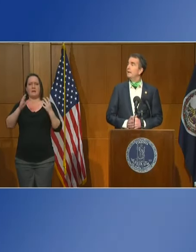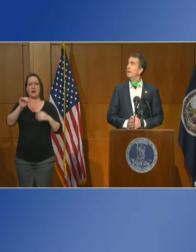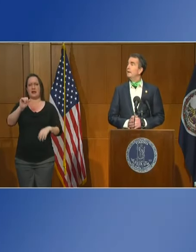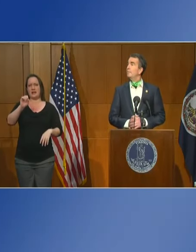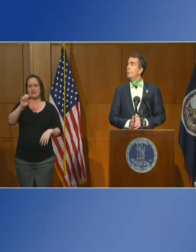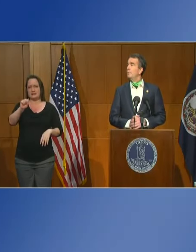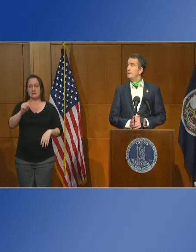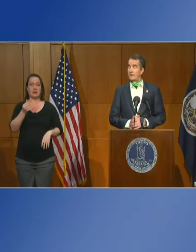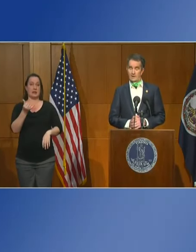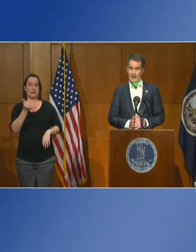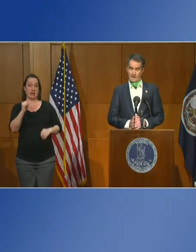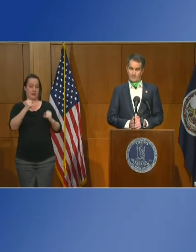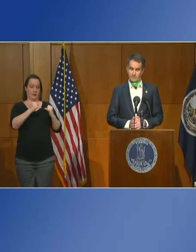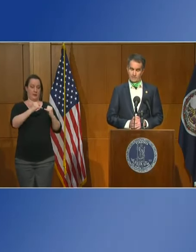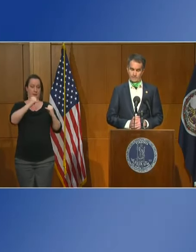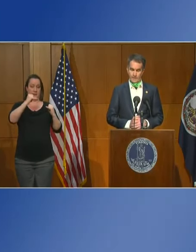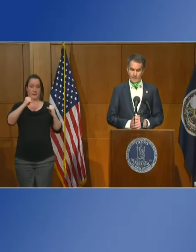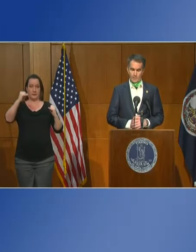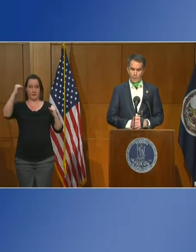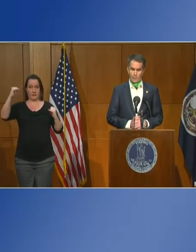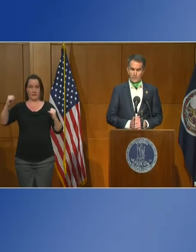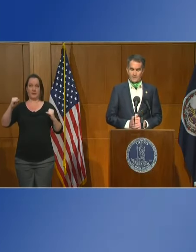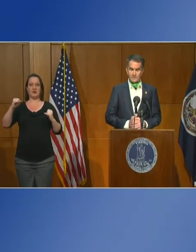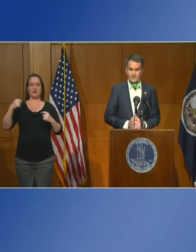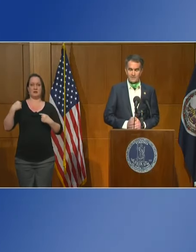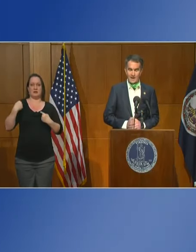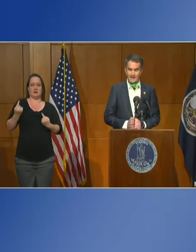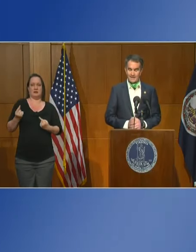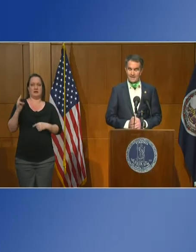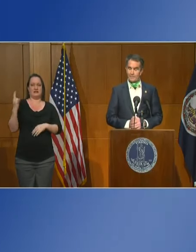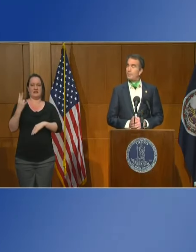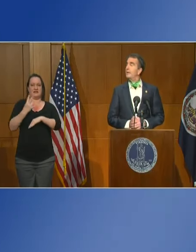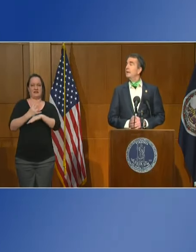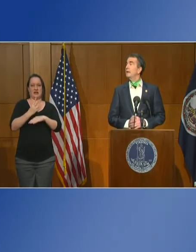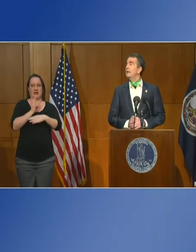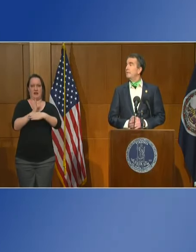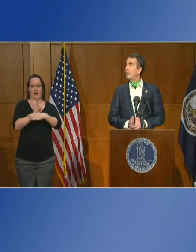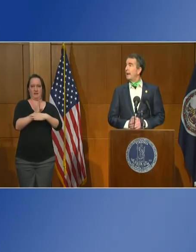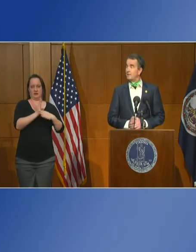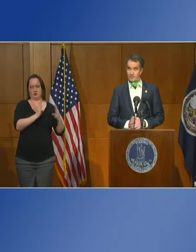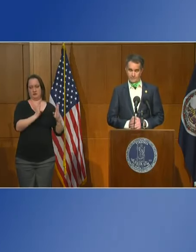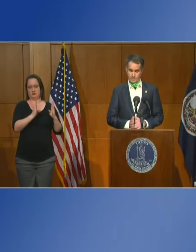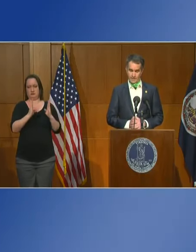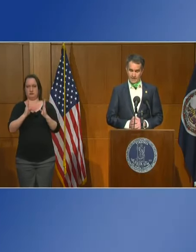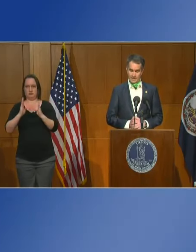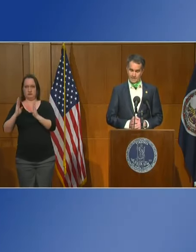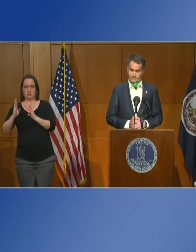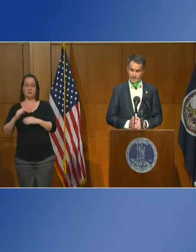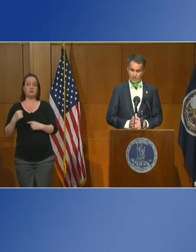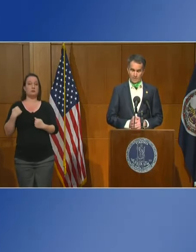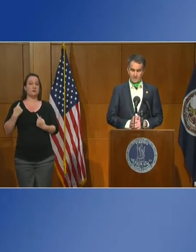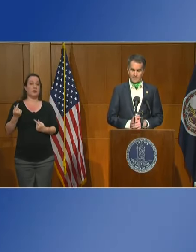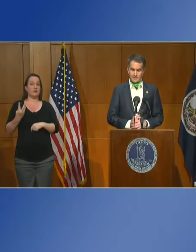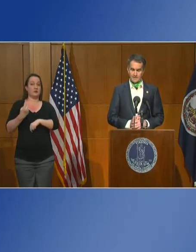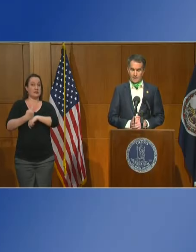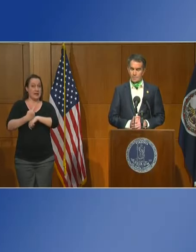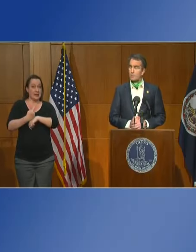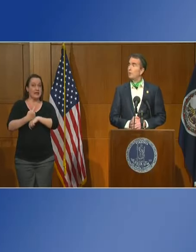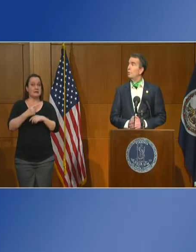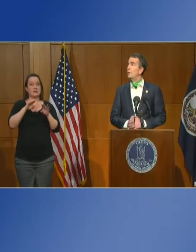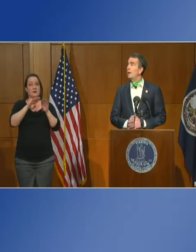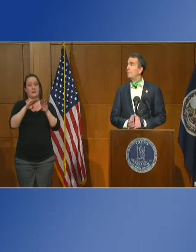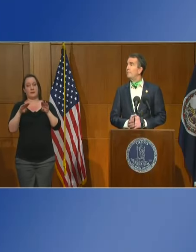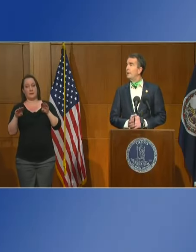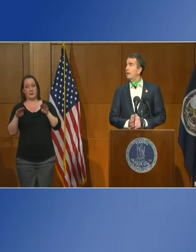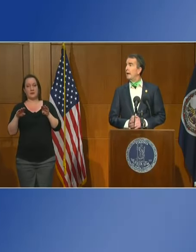7-day moving average. While we've seen a slight dip in the past few days, largely these numbers